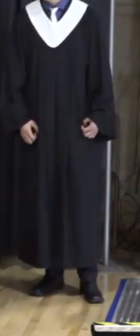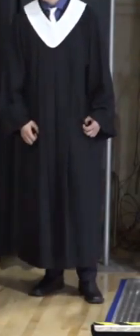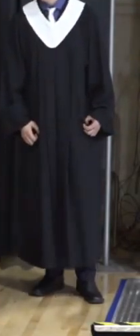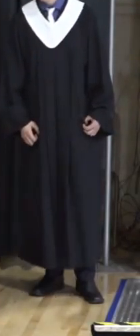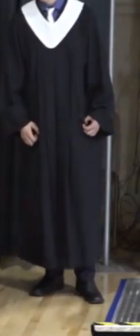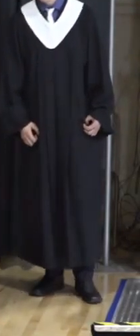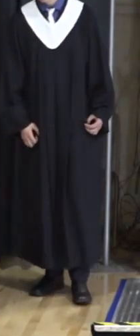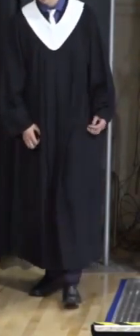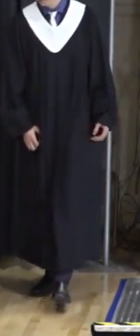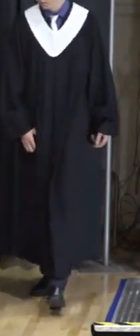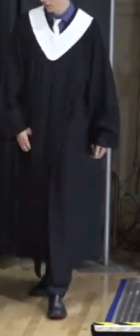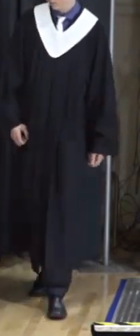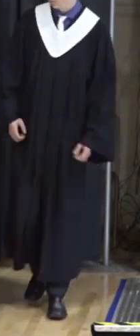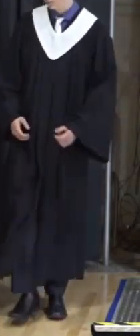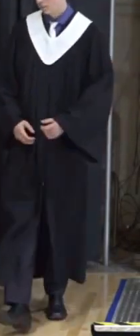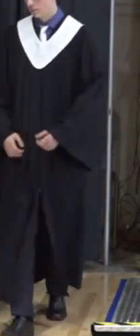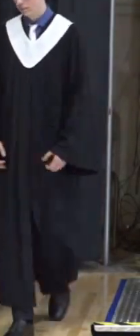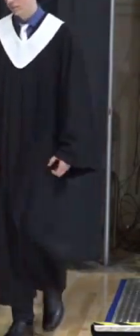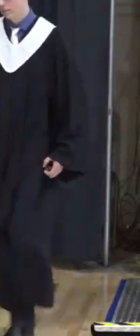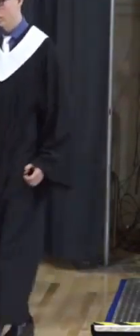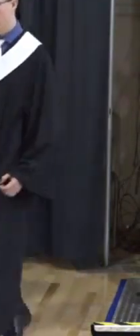Todd Fairclough.